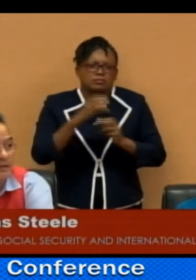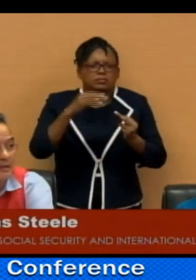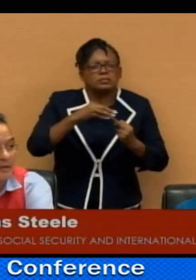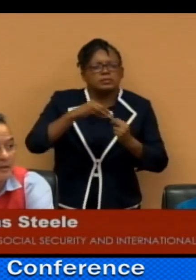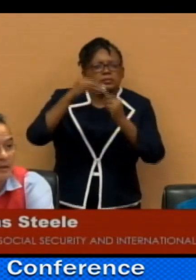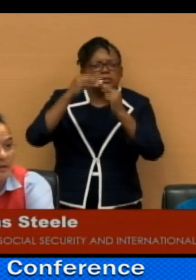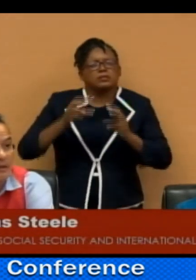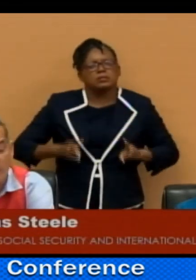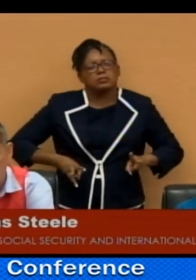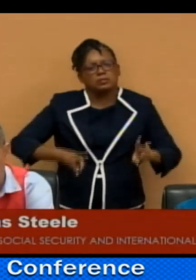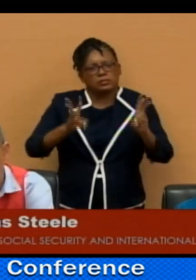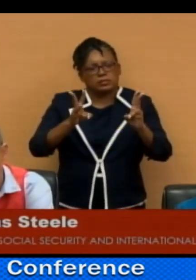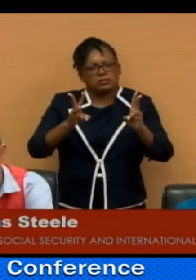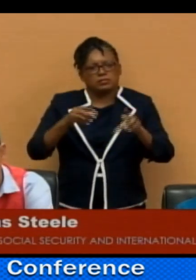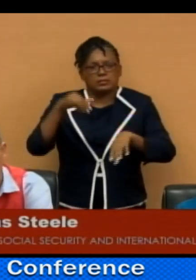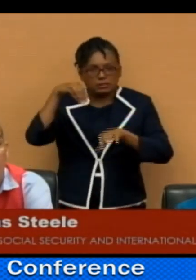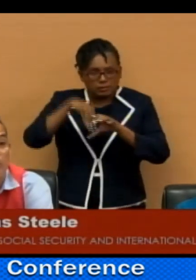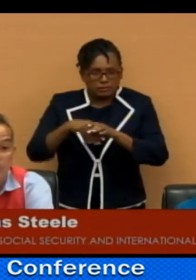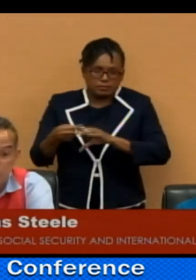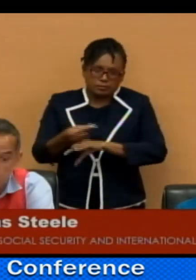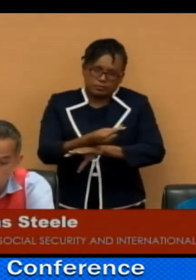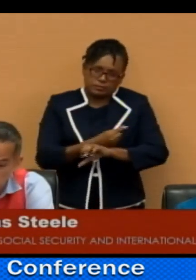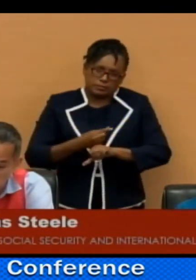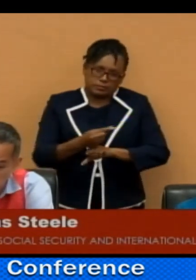peculiarities. In Grenada, we have a